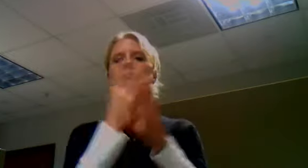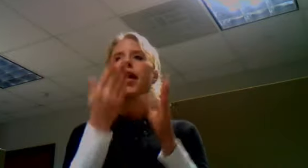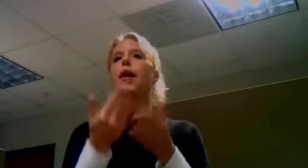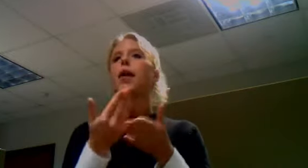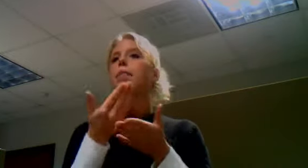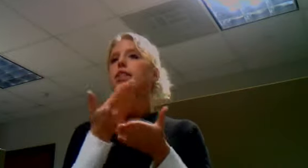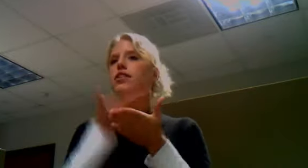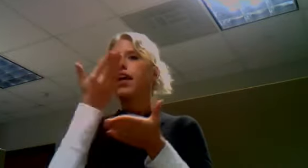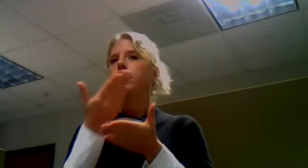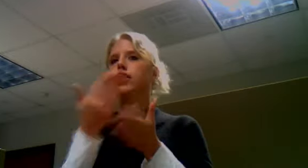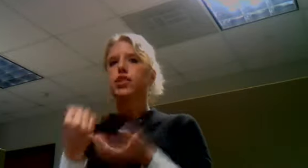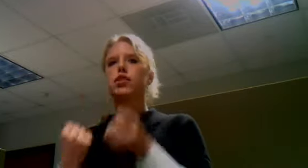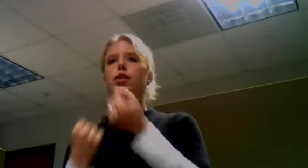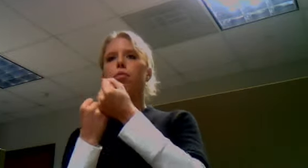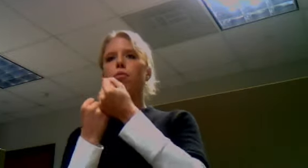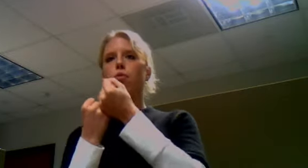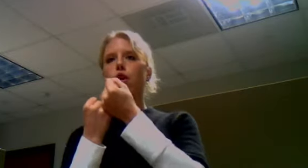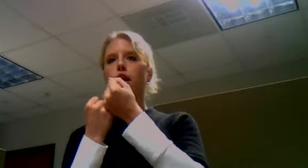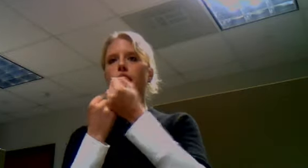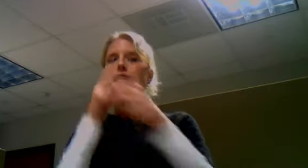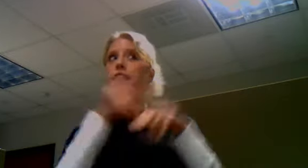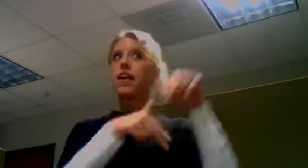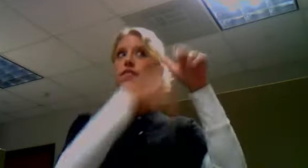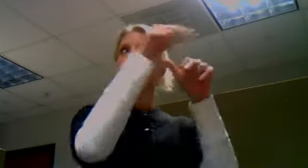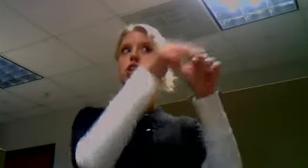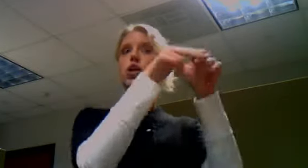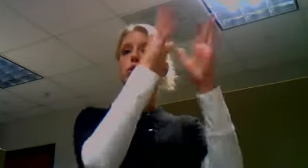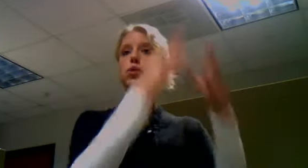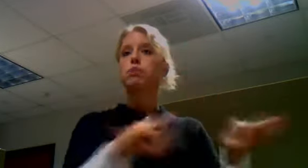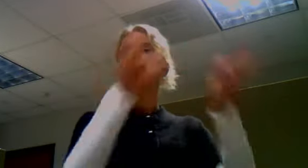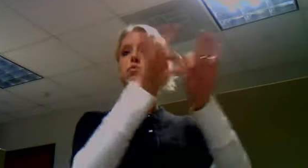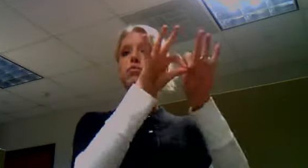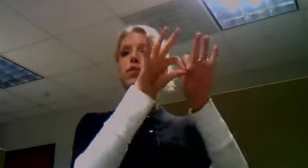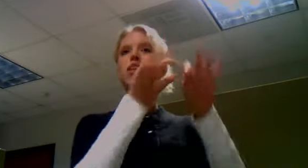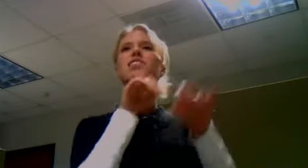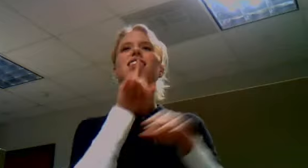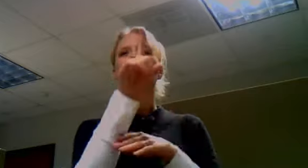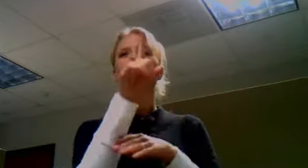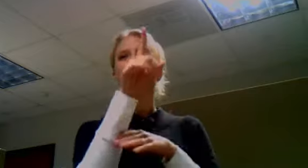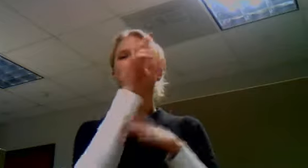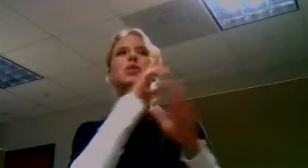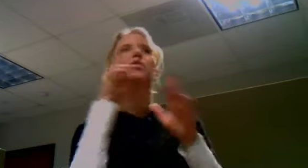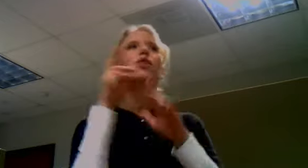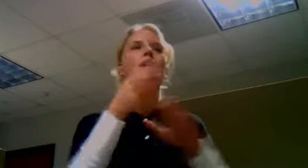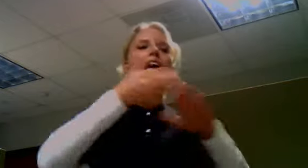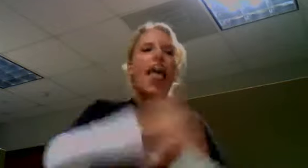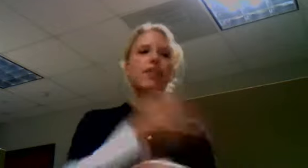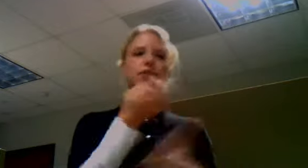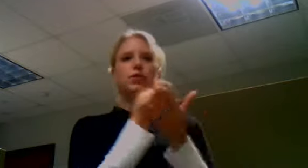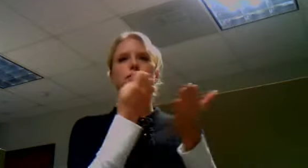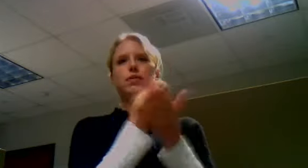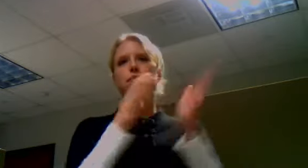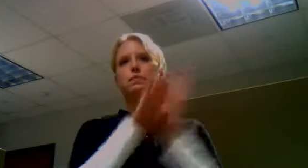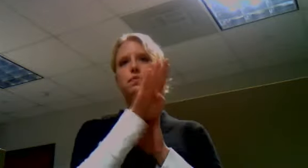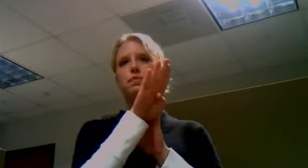of the view that the infrastructures are actually the result of economic growth. Economic growth, government